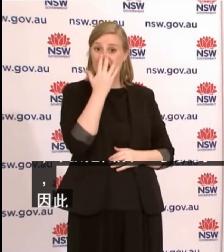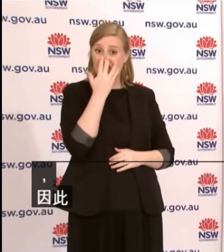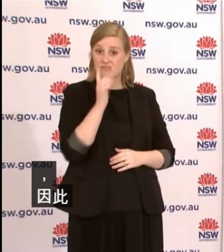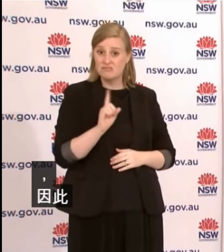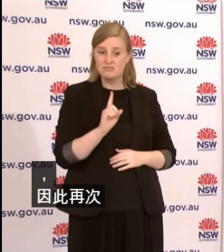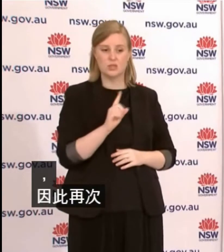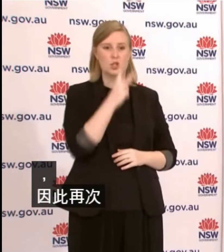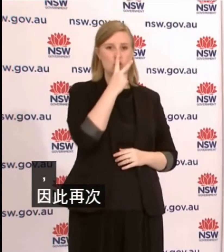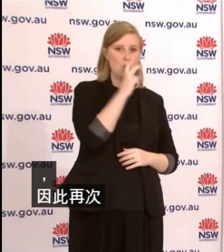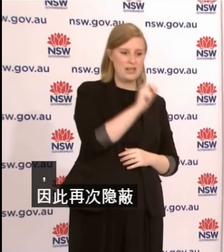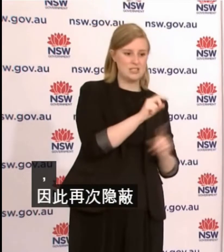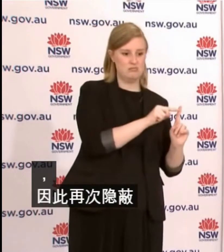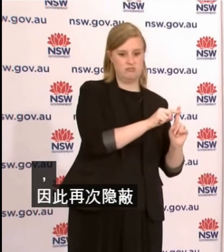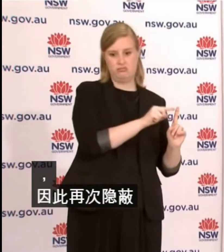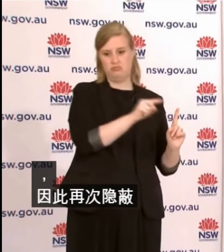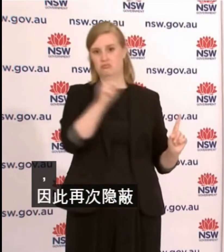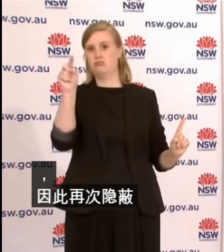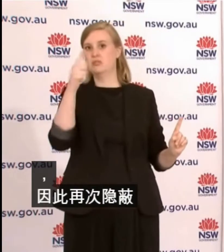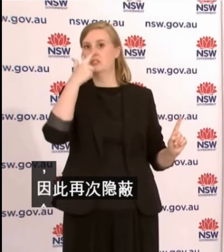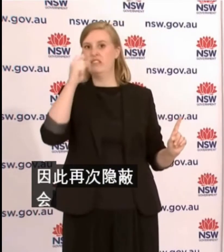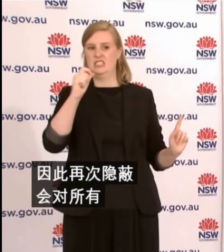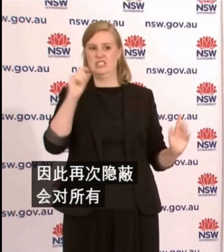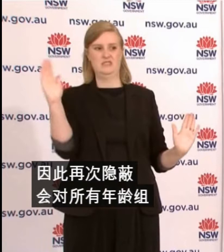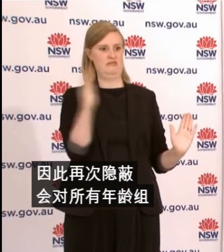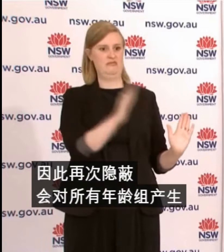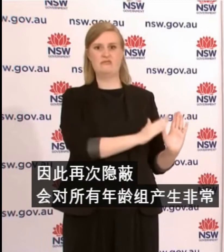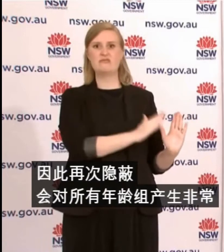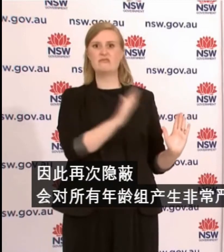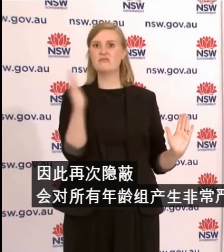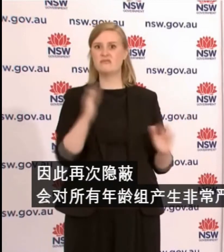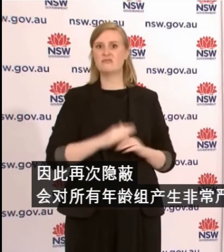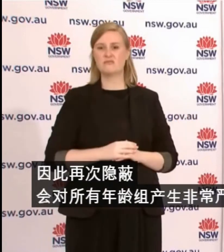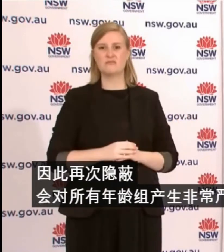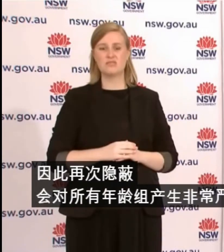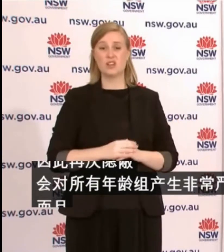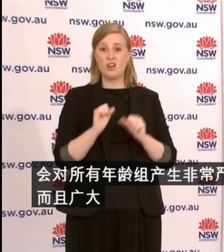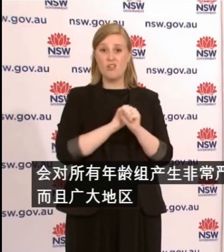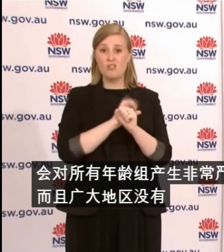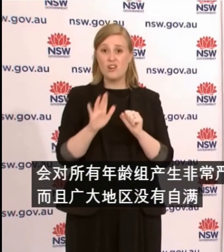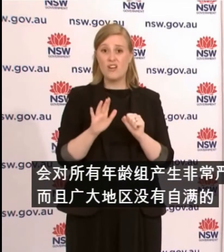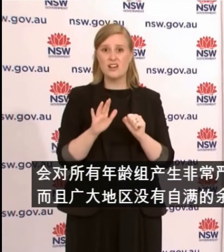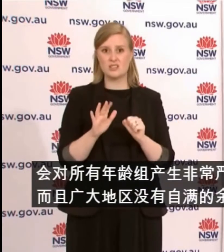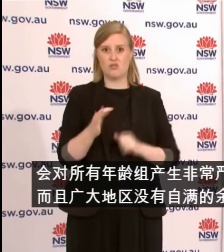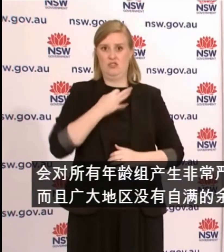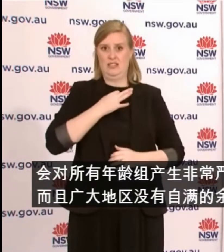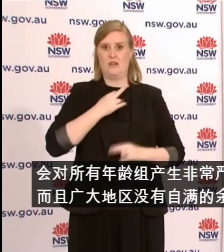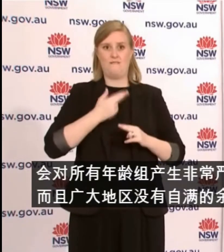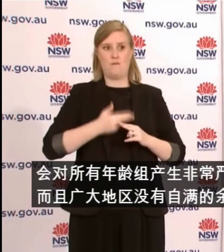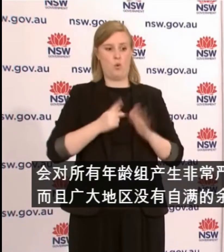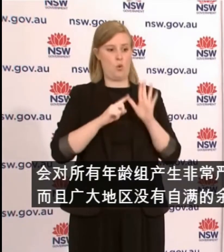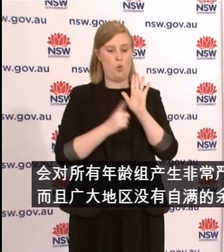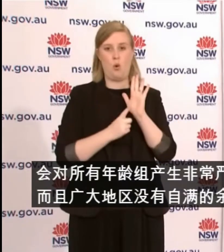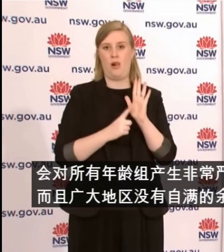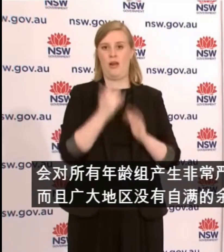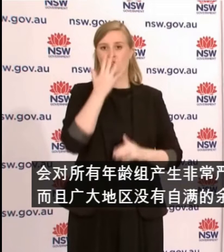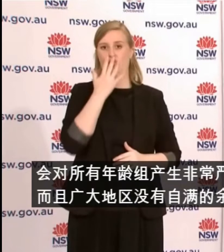So again, COVID can impact in a very serious way on all age groups, and there is no room for complacency.